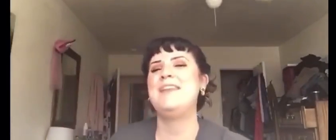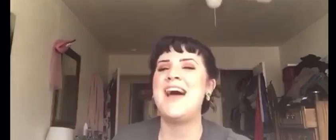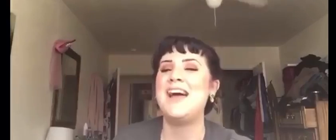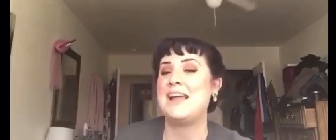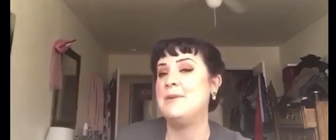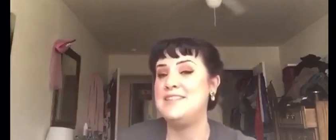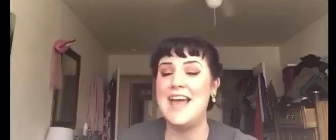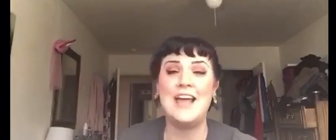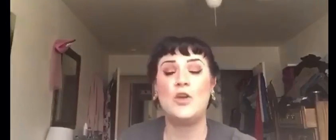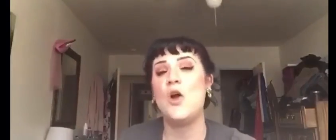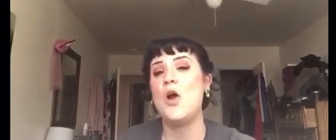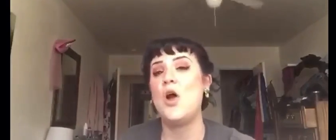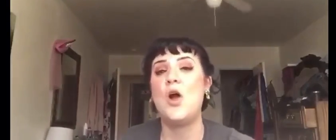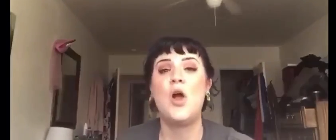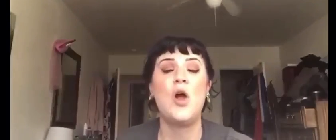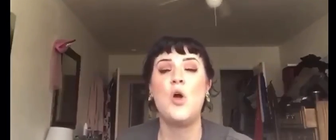knock. I'm a dead girl